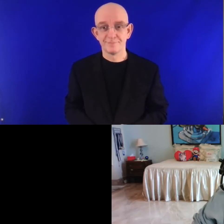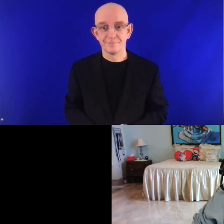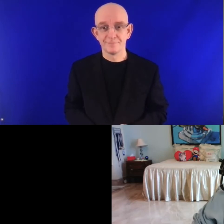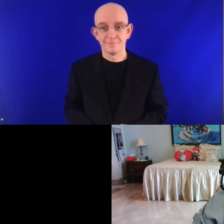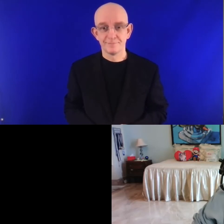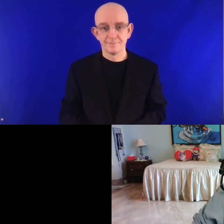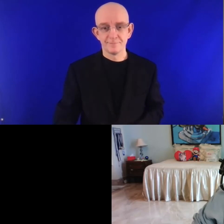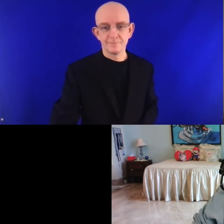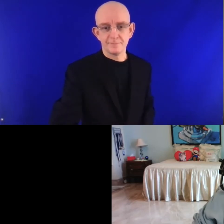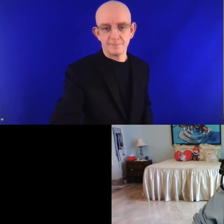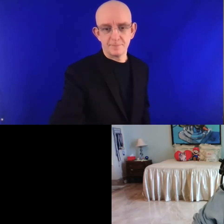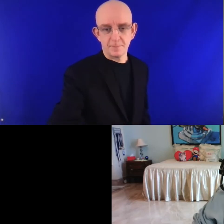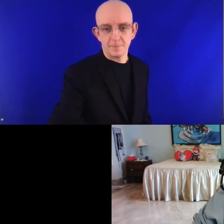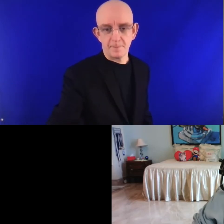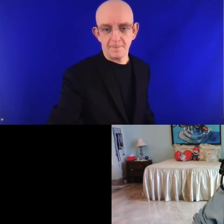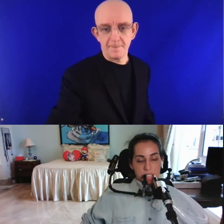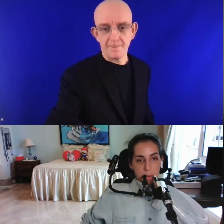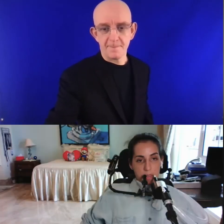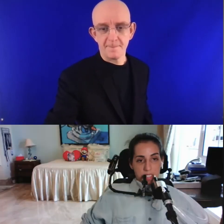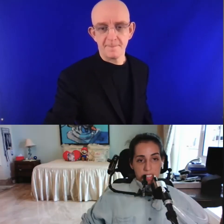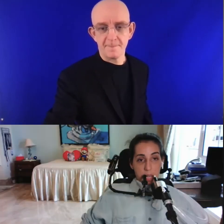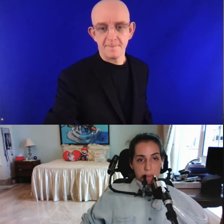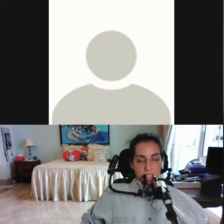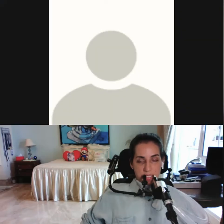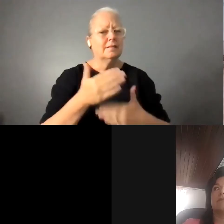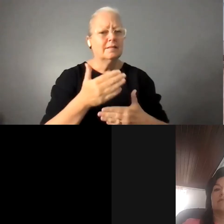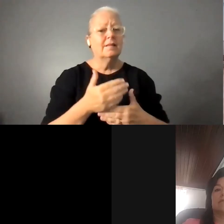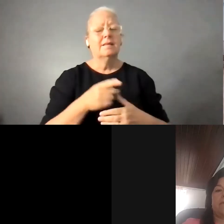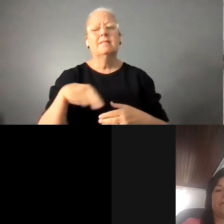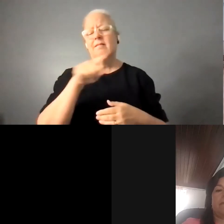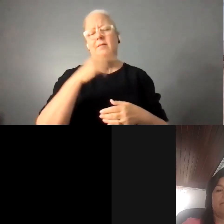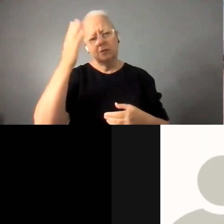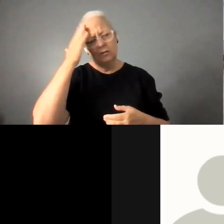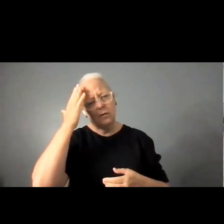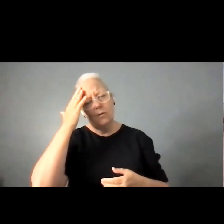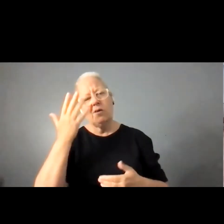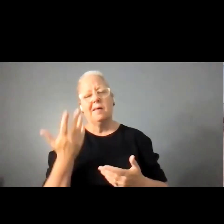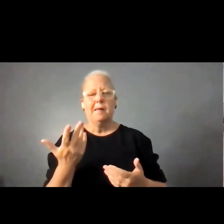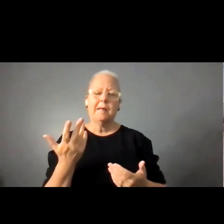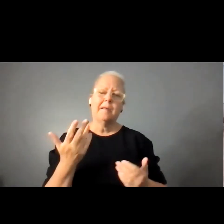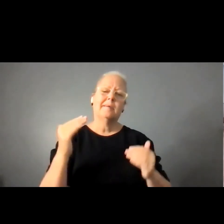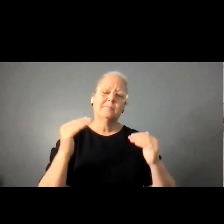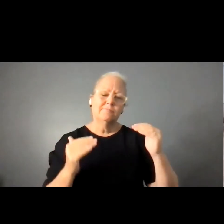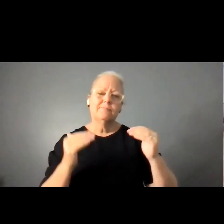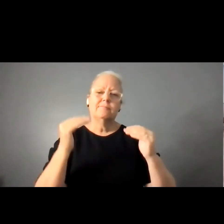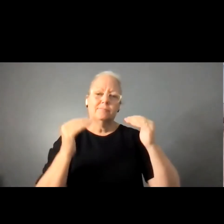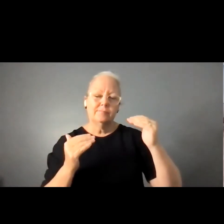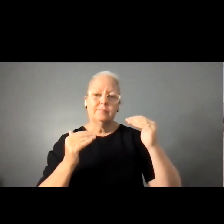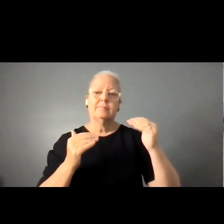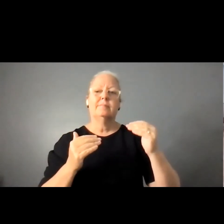that many of us know of equality, but a disability, when it exists,